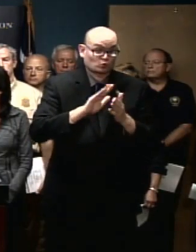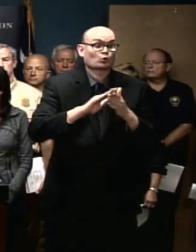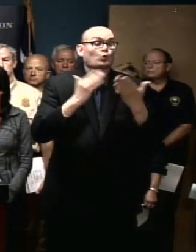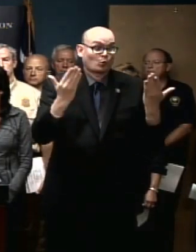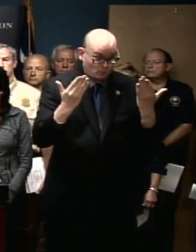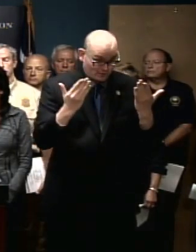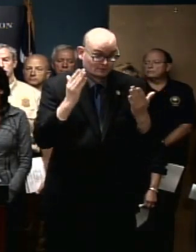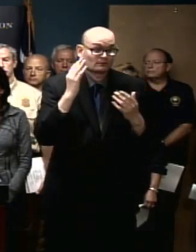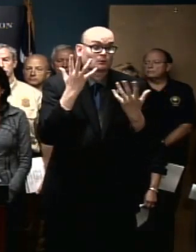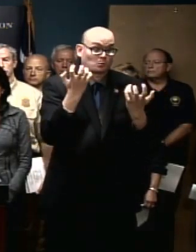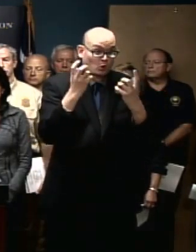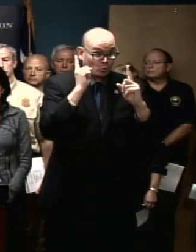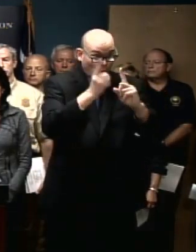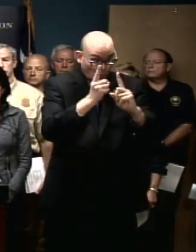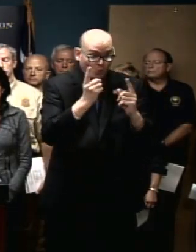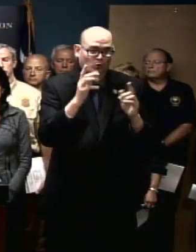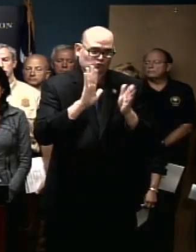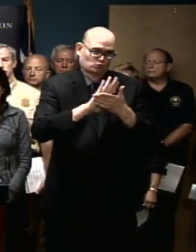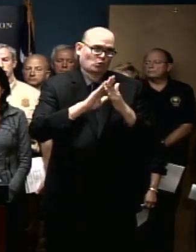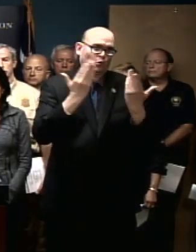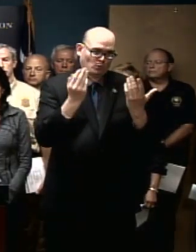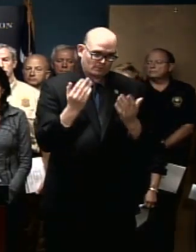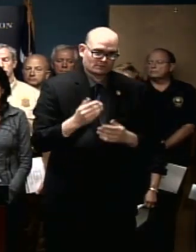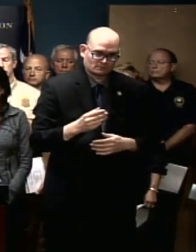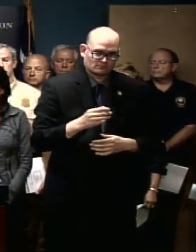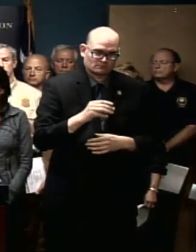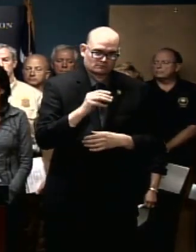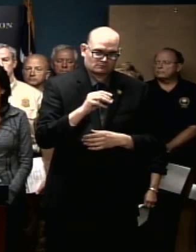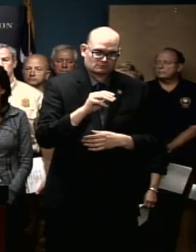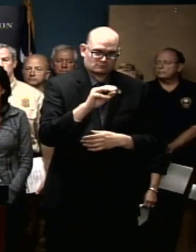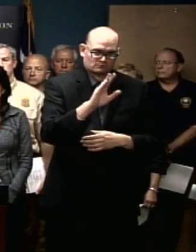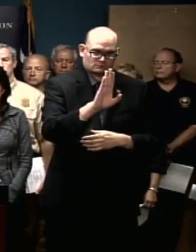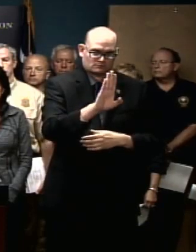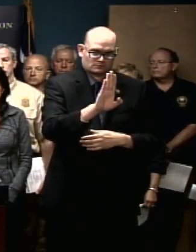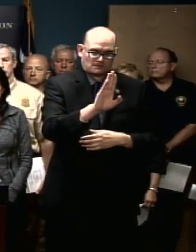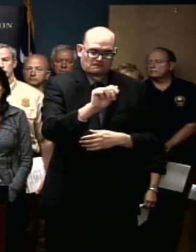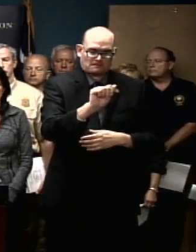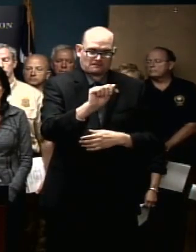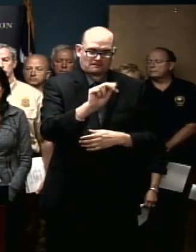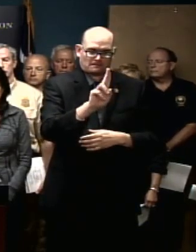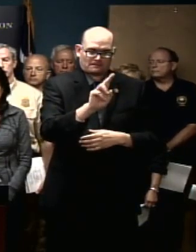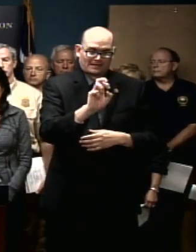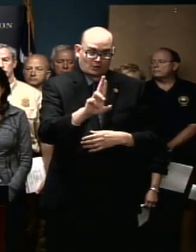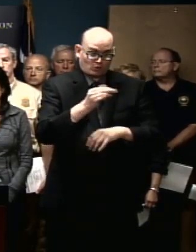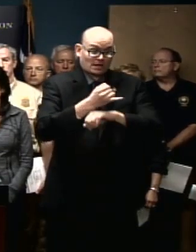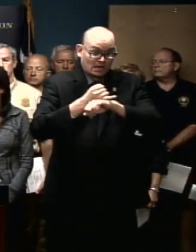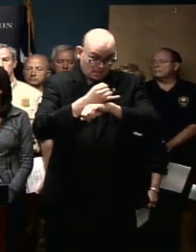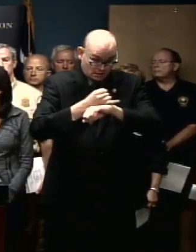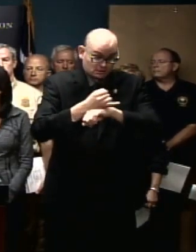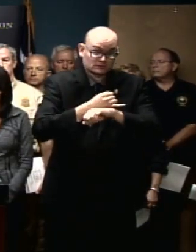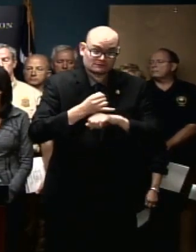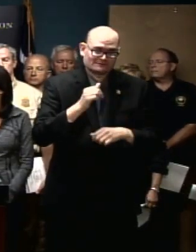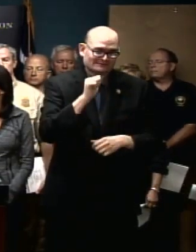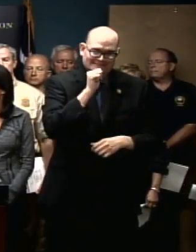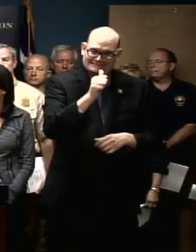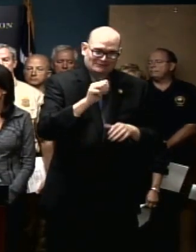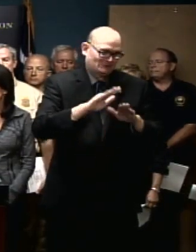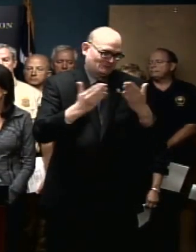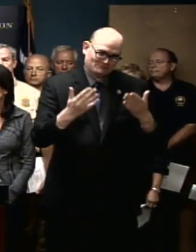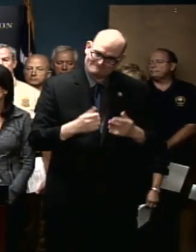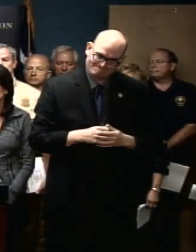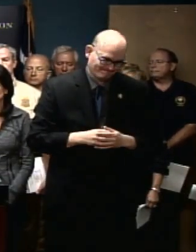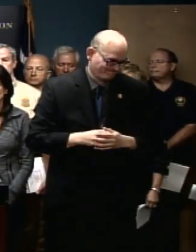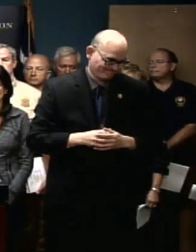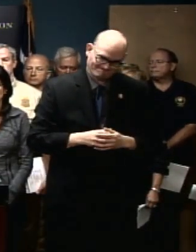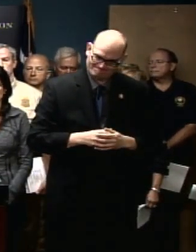as we can. The barrier islands are currently inaccessible with regards to road access. And for the